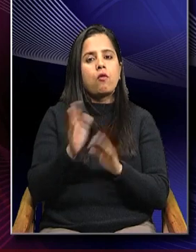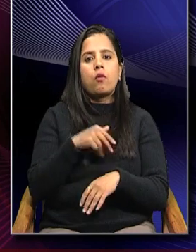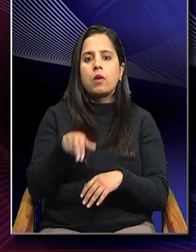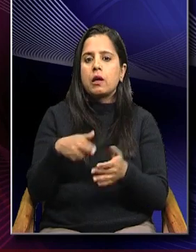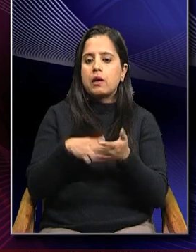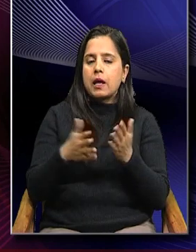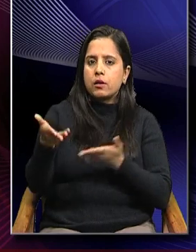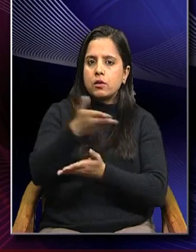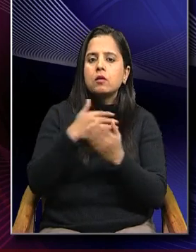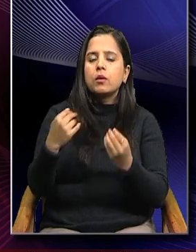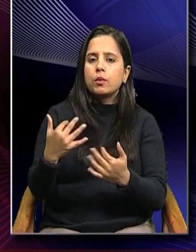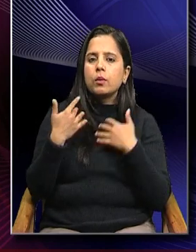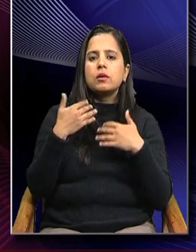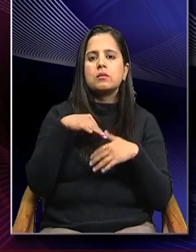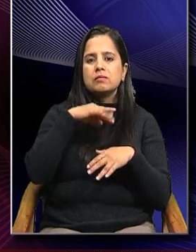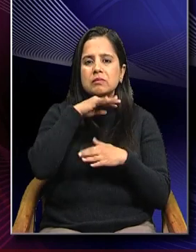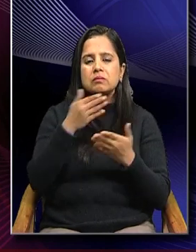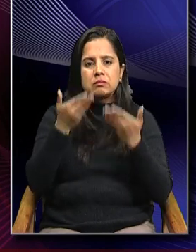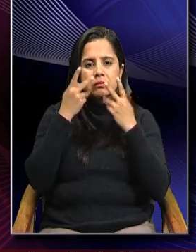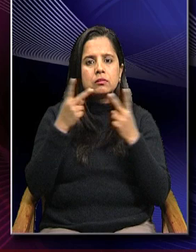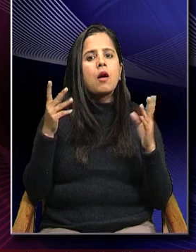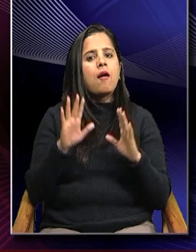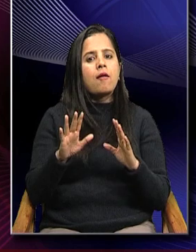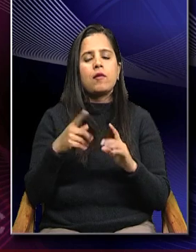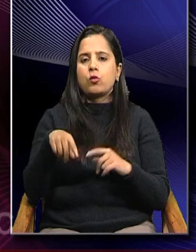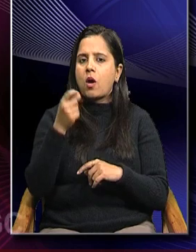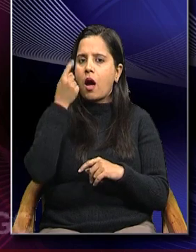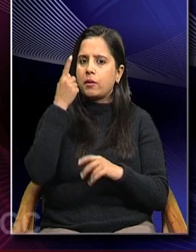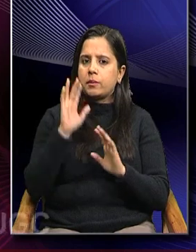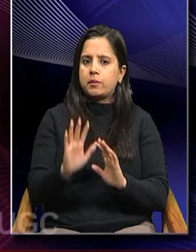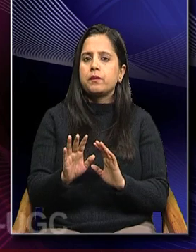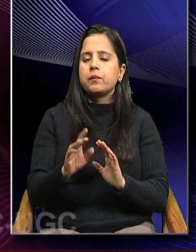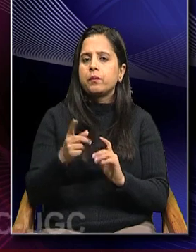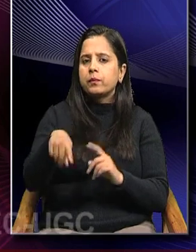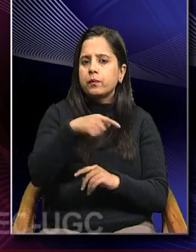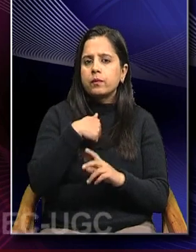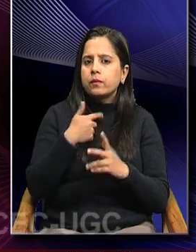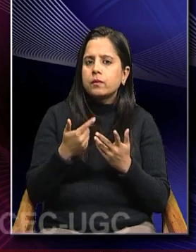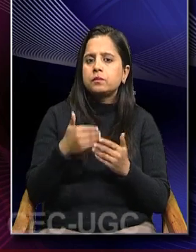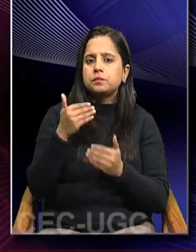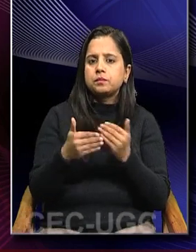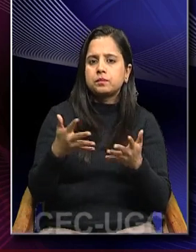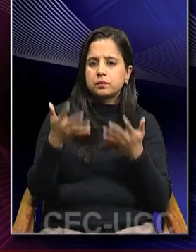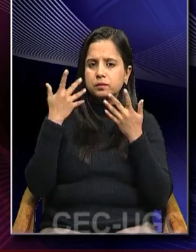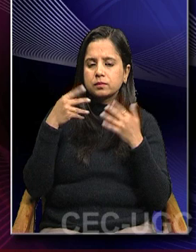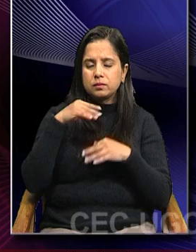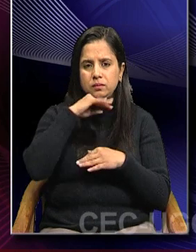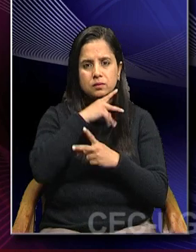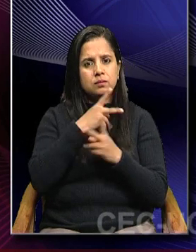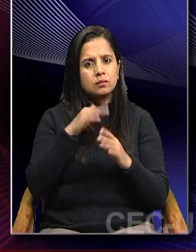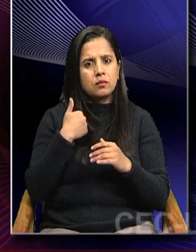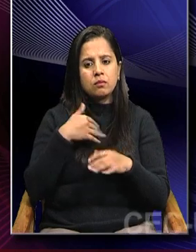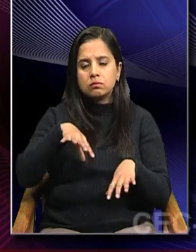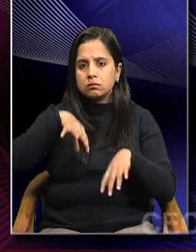which is coming from the environment, where we have to understand that the kind of pollution we are